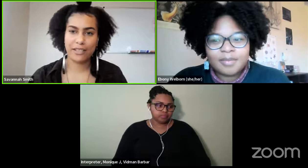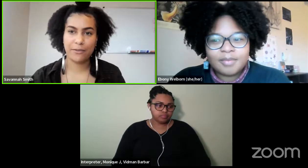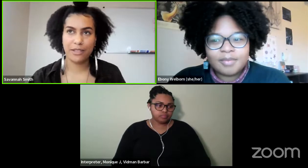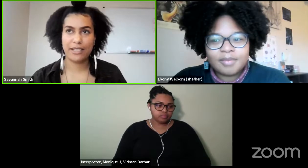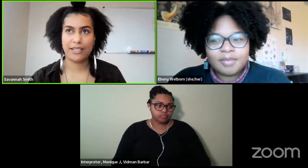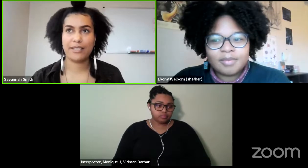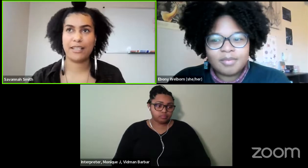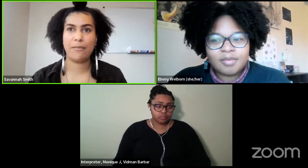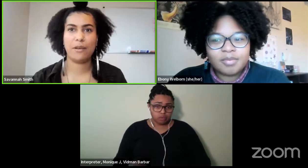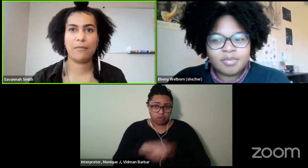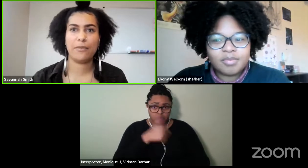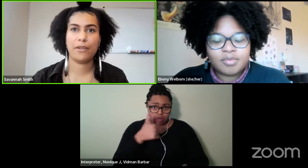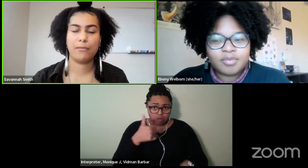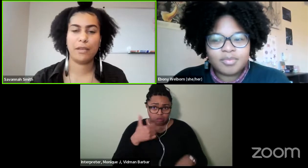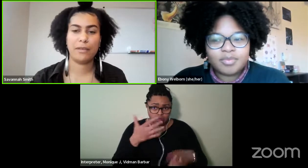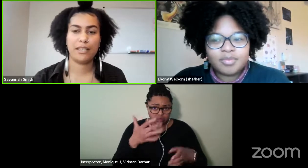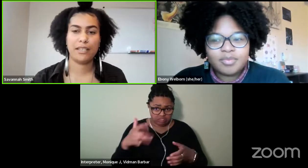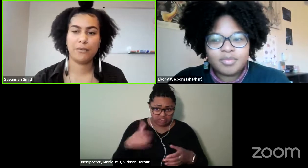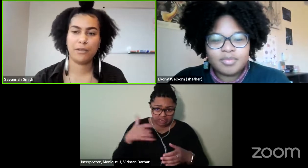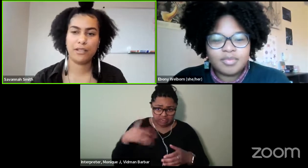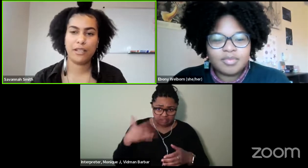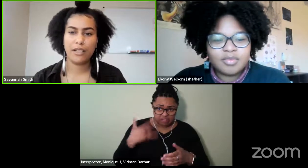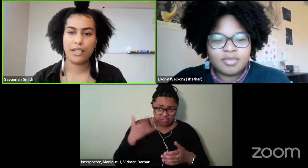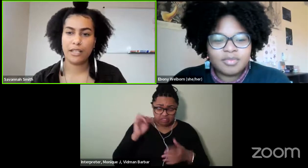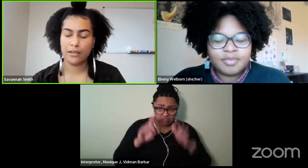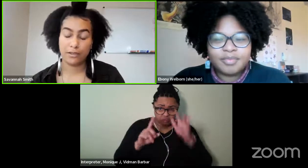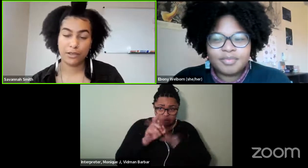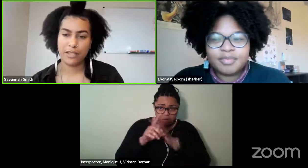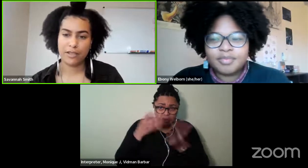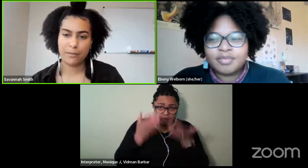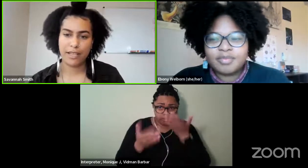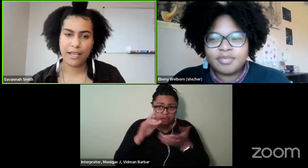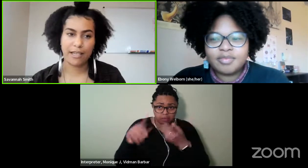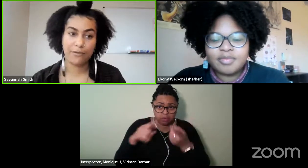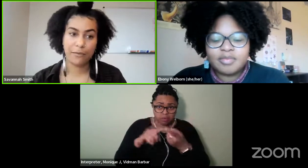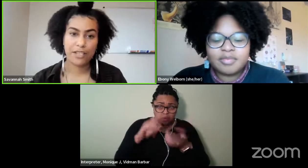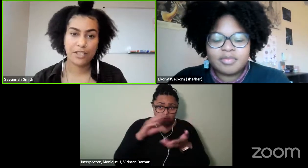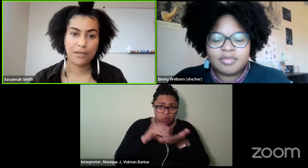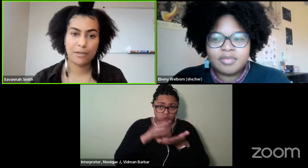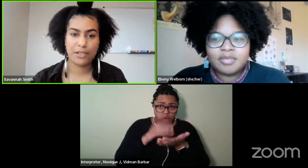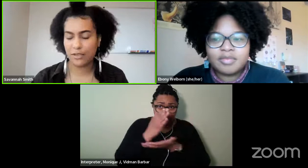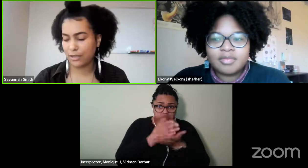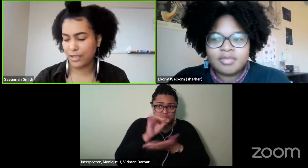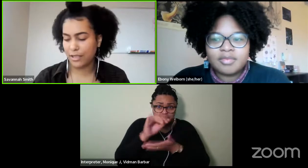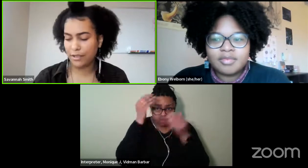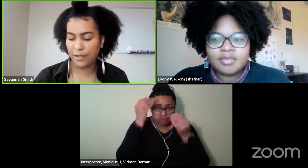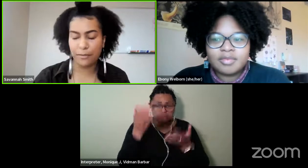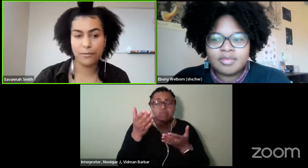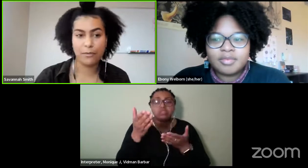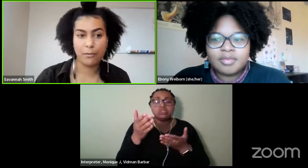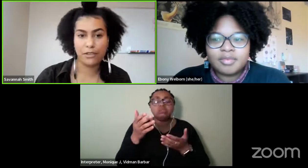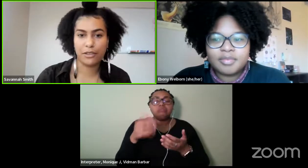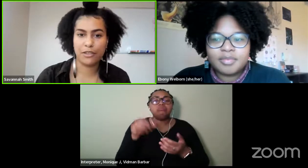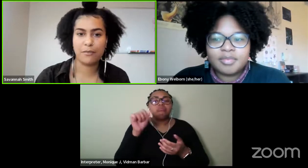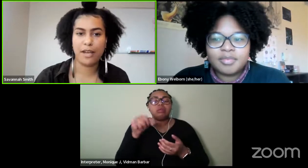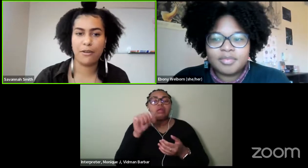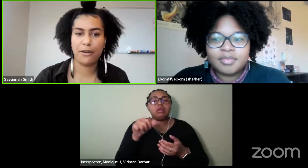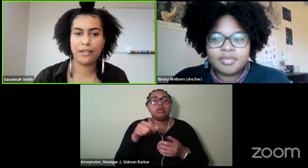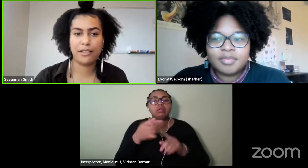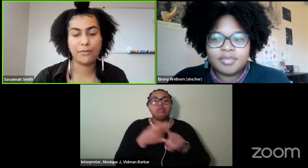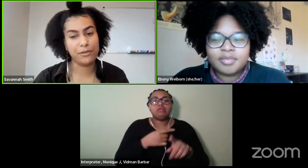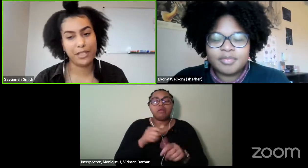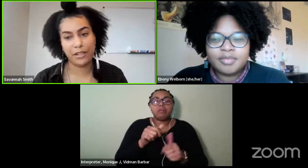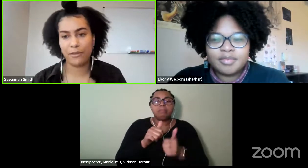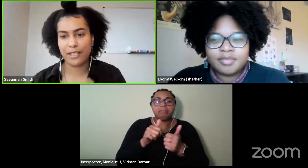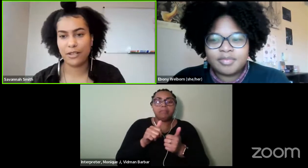Anyone else, any feelings that came up, maybe even when learning some of that information potentially from Undercurrents of